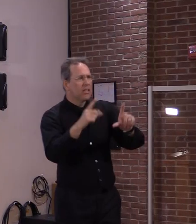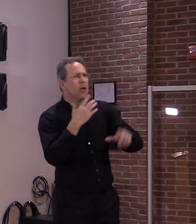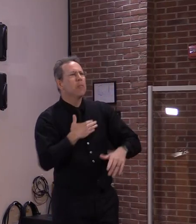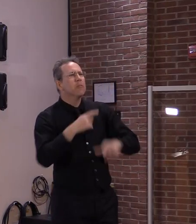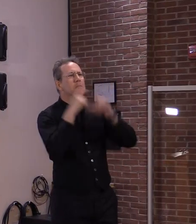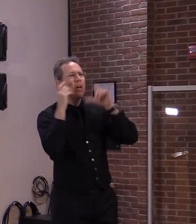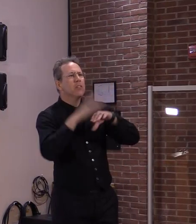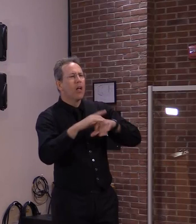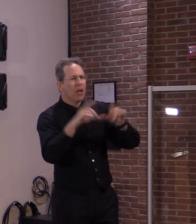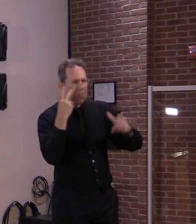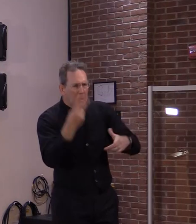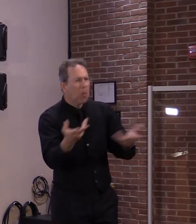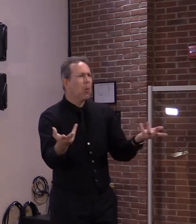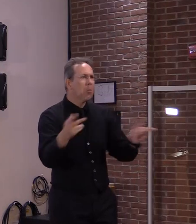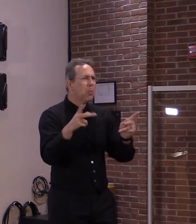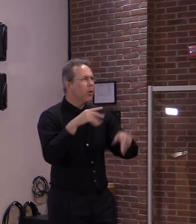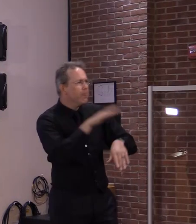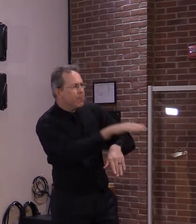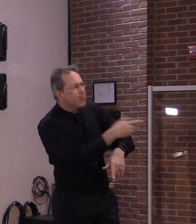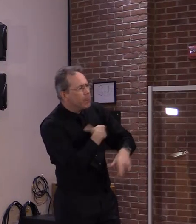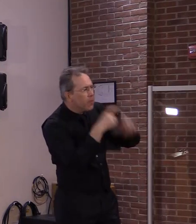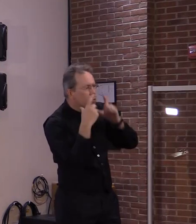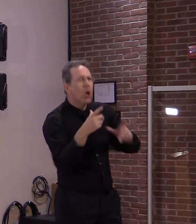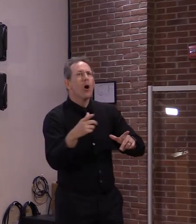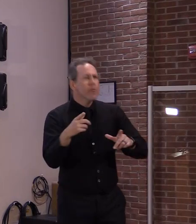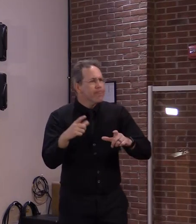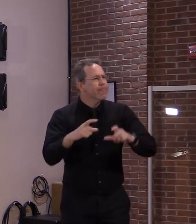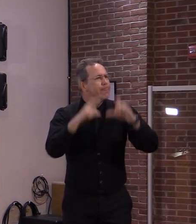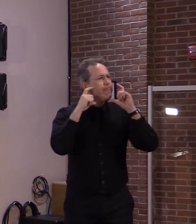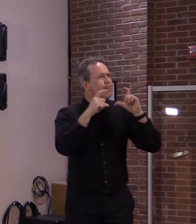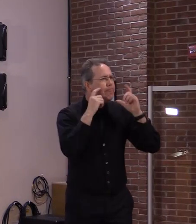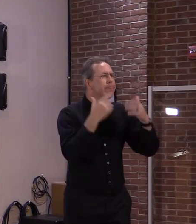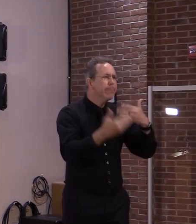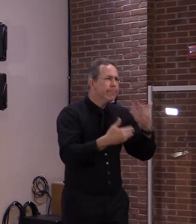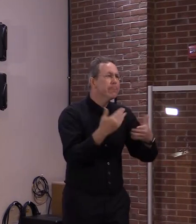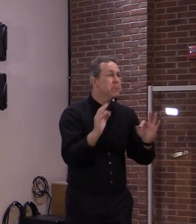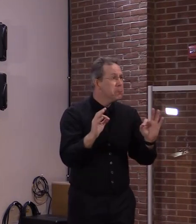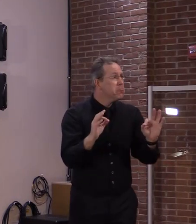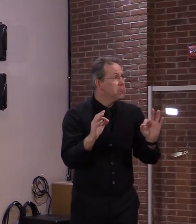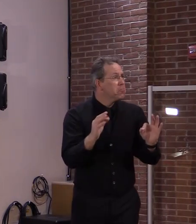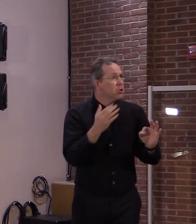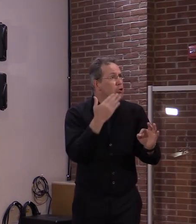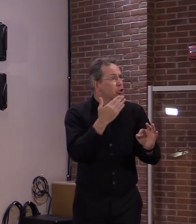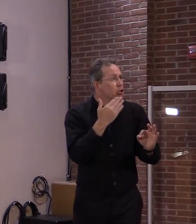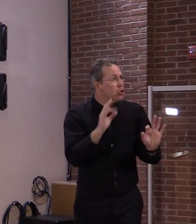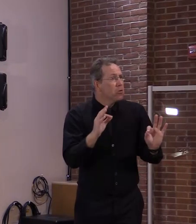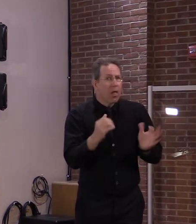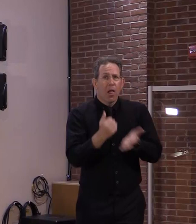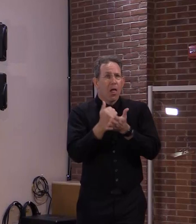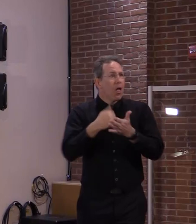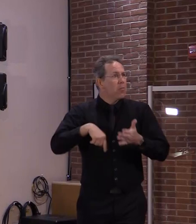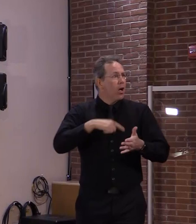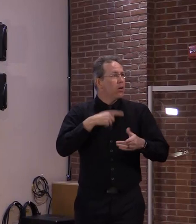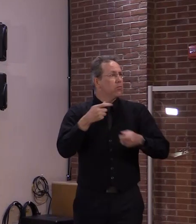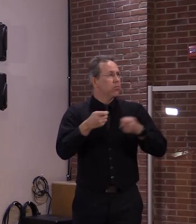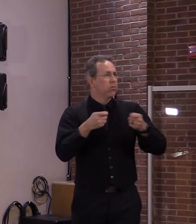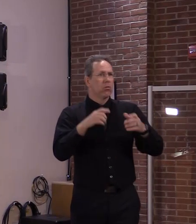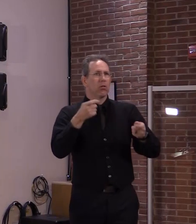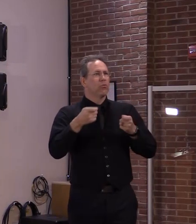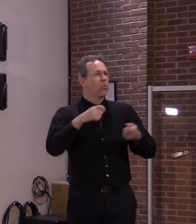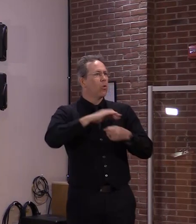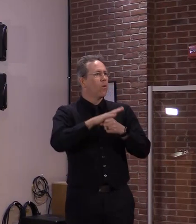And I'm sure that cut down on the number of confrontations. And now, obviously, we can't tell who's been vaccinated and who isn't, but I'm still wondering about this